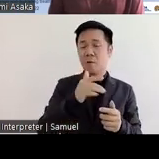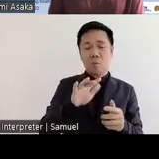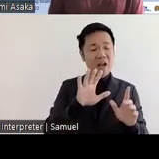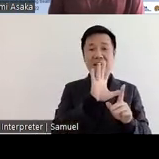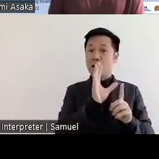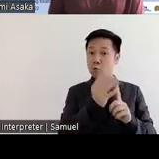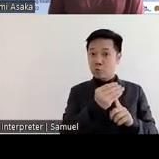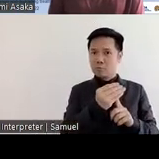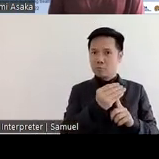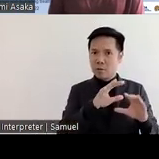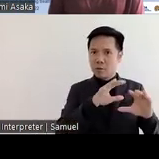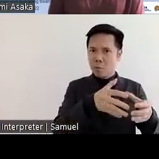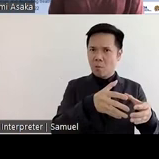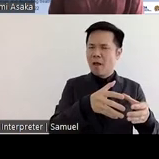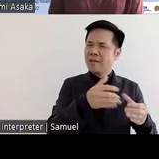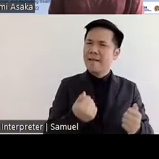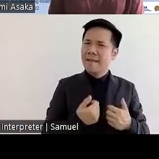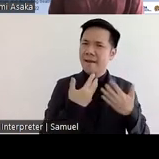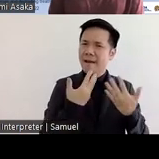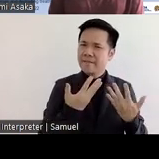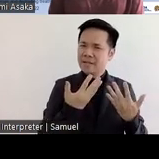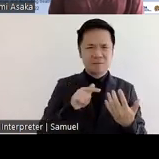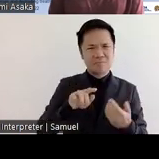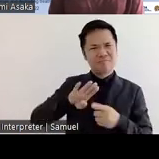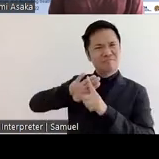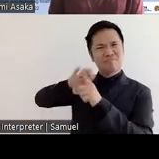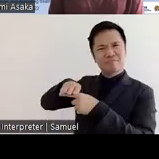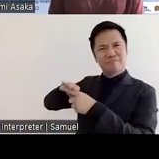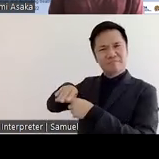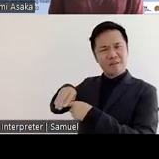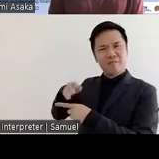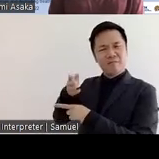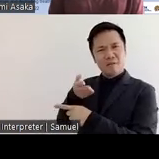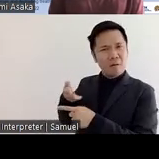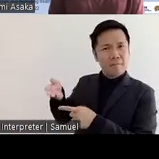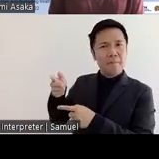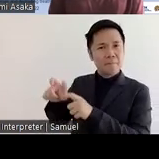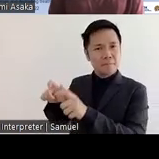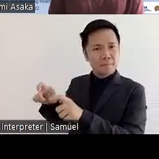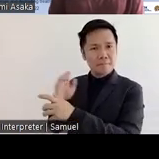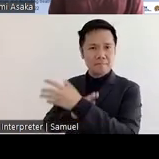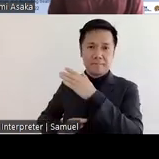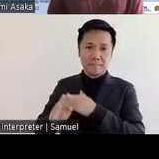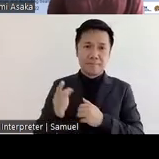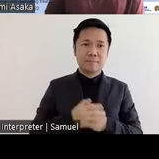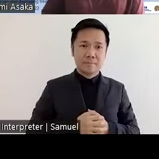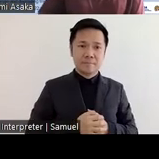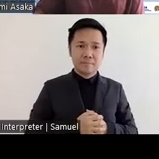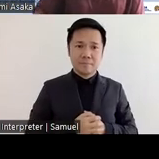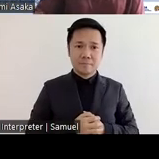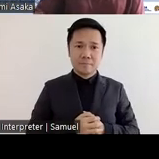movement and daily life leads to condemnation of modern civilization, and we act on this belief.